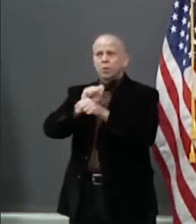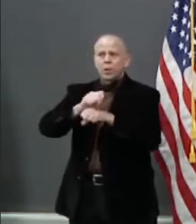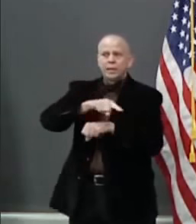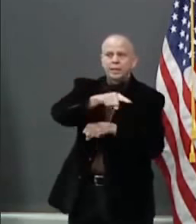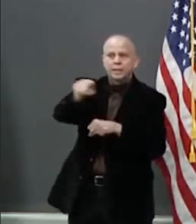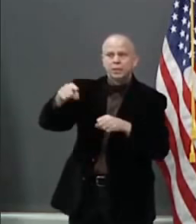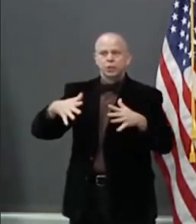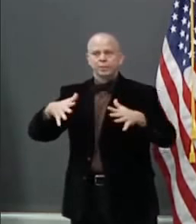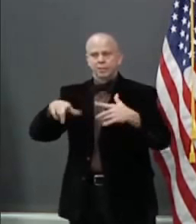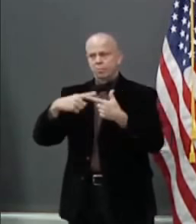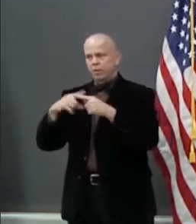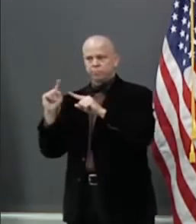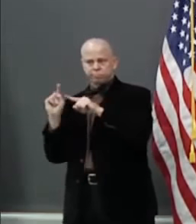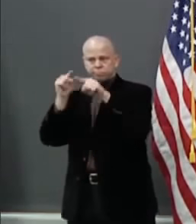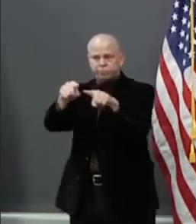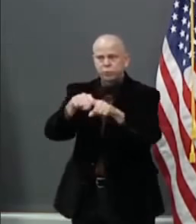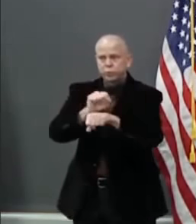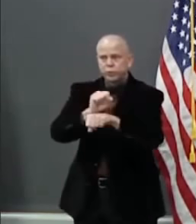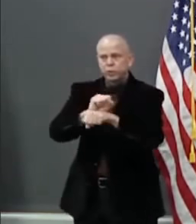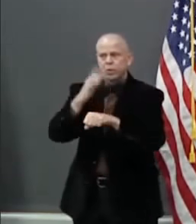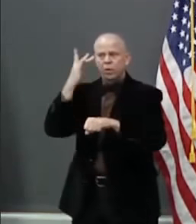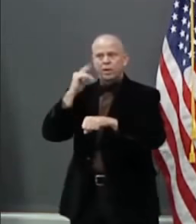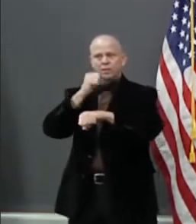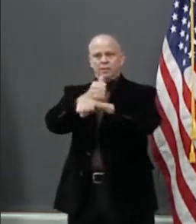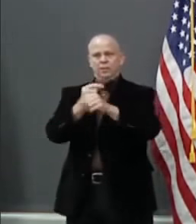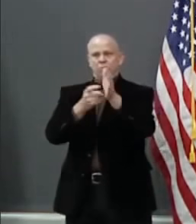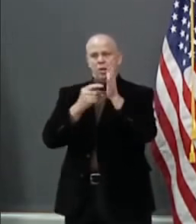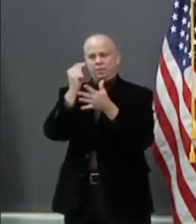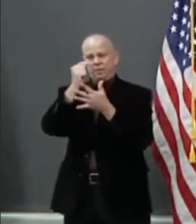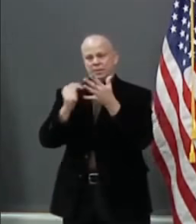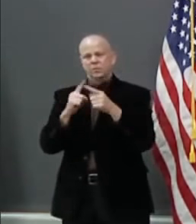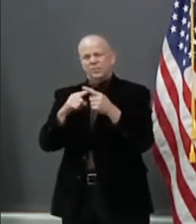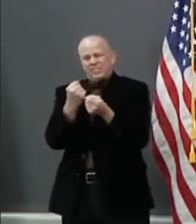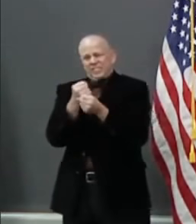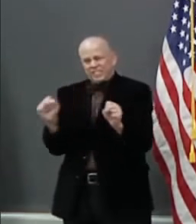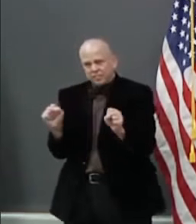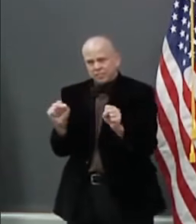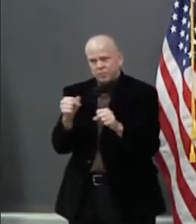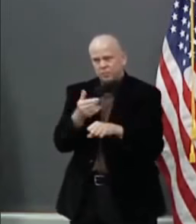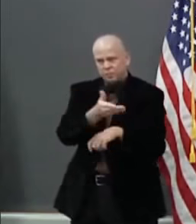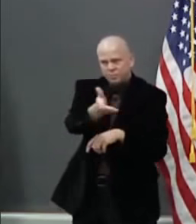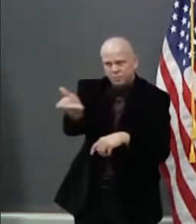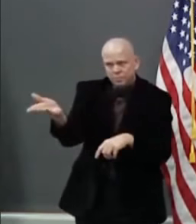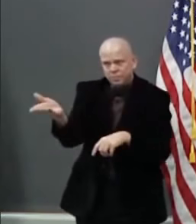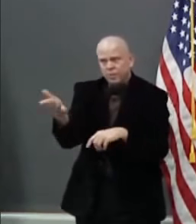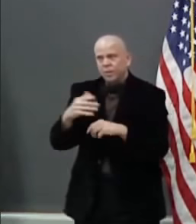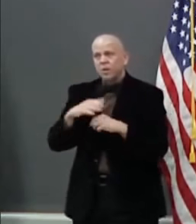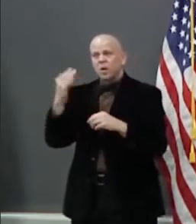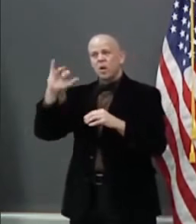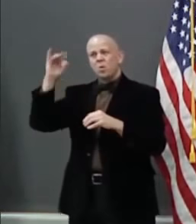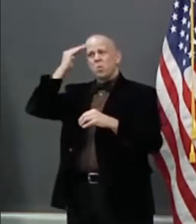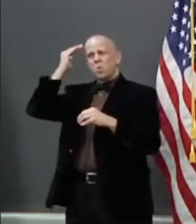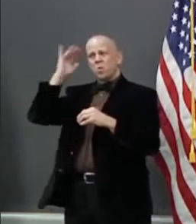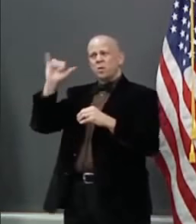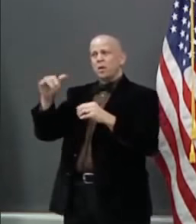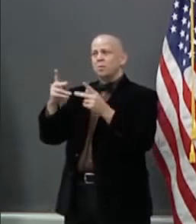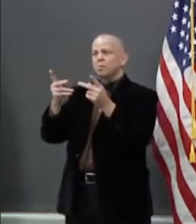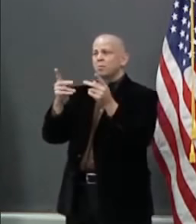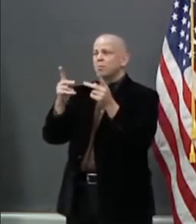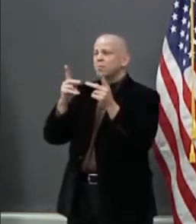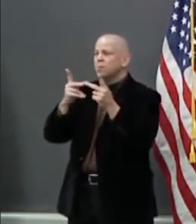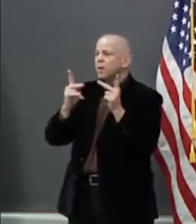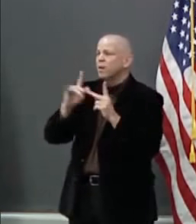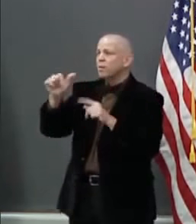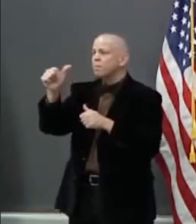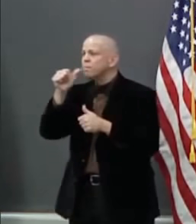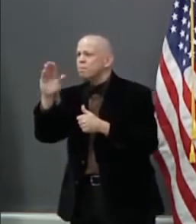our businesses are following those measures. But what we also know is that in a setting like a bar or a restaurant, when you're indoors, you need